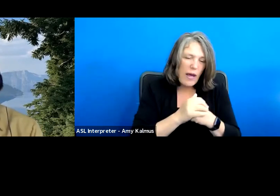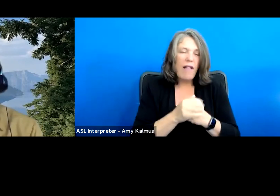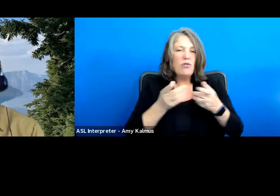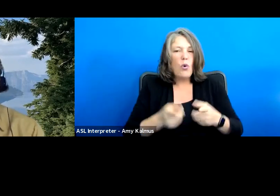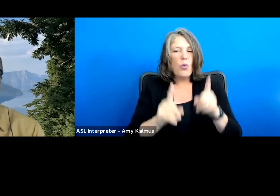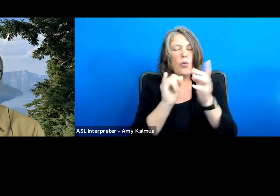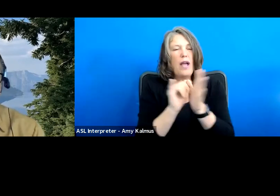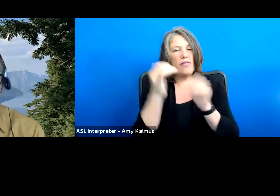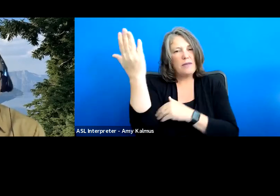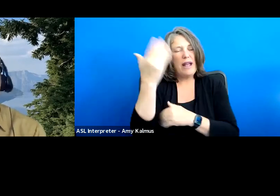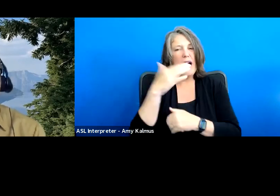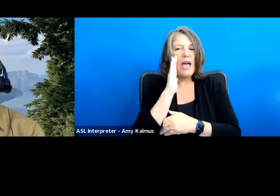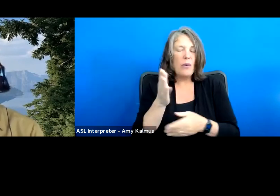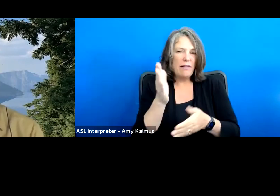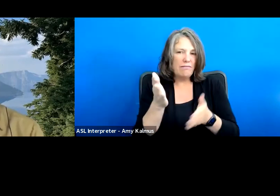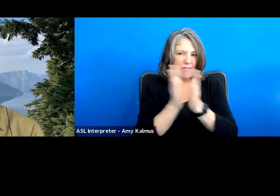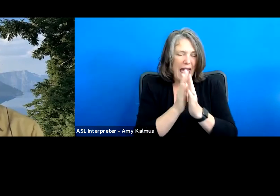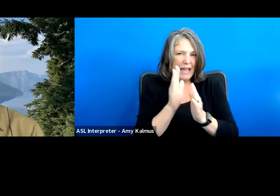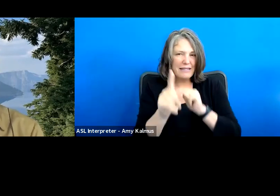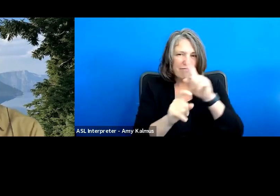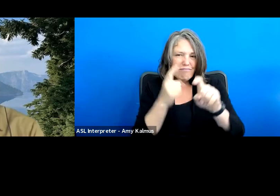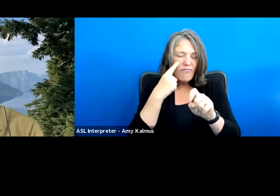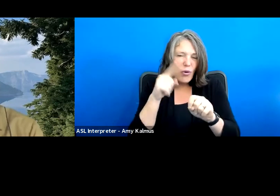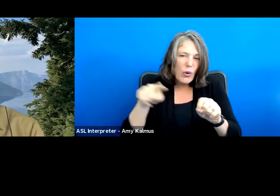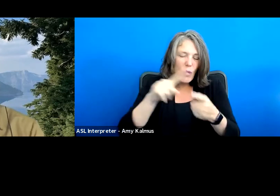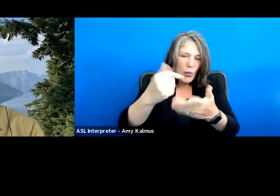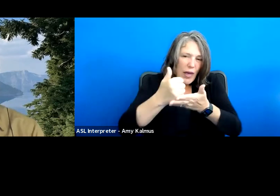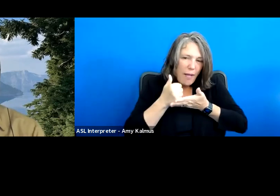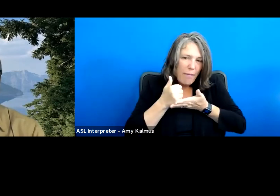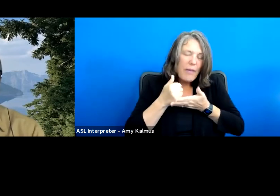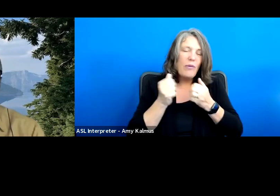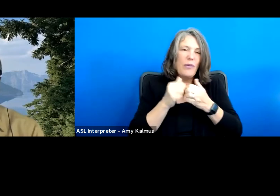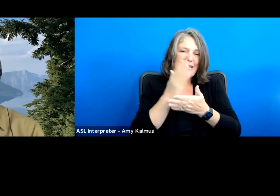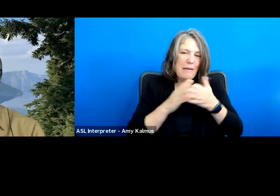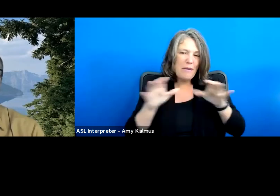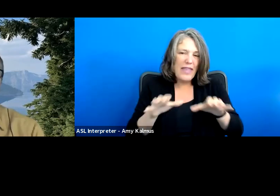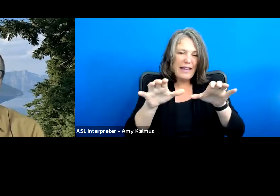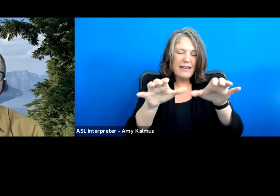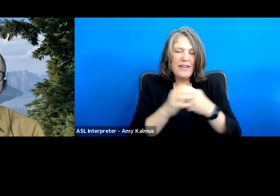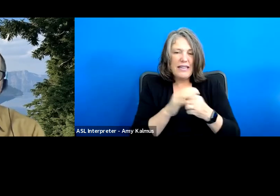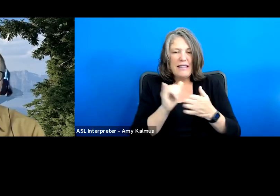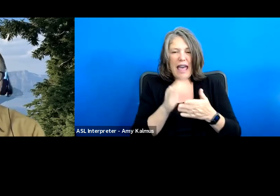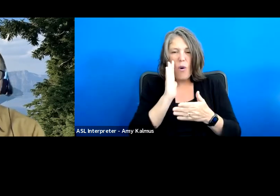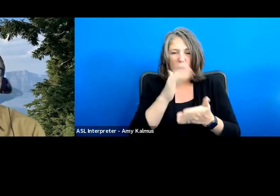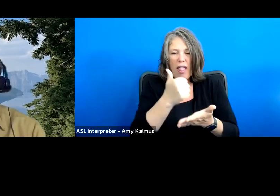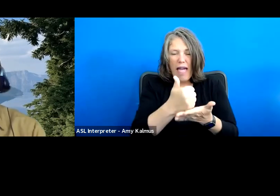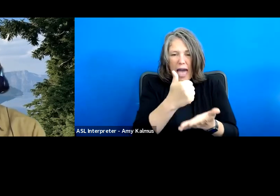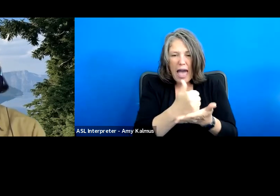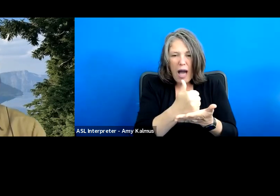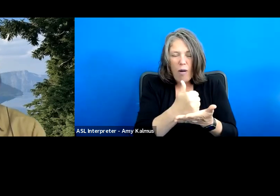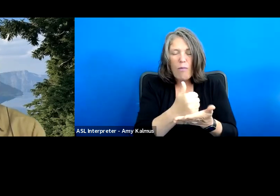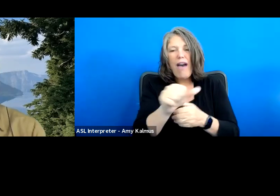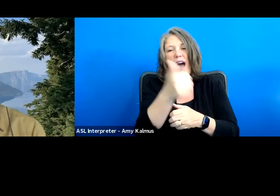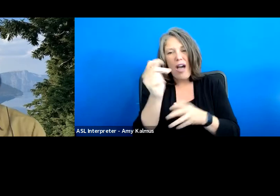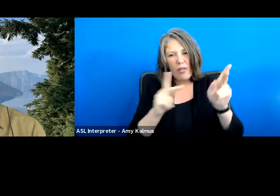this presentation, I'll be asking for you to help me with some of the activities. That will help you and others